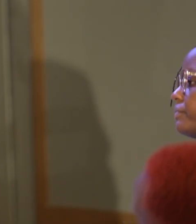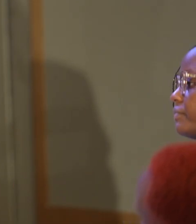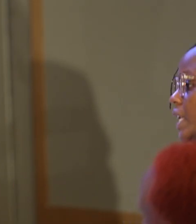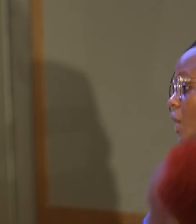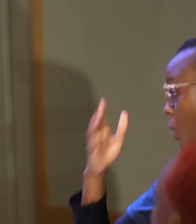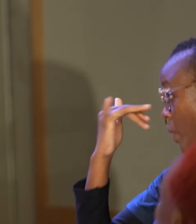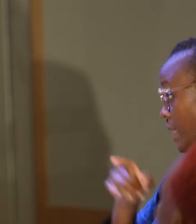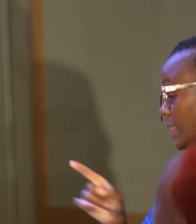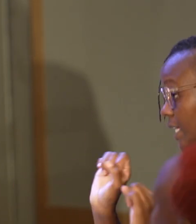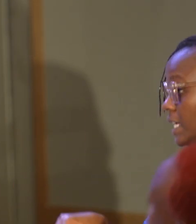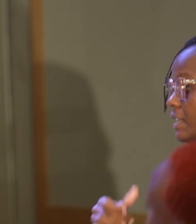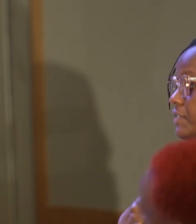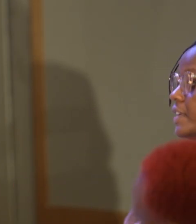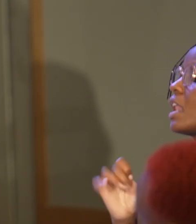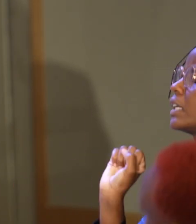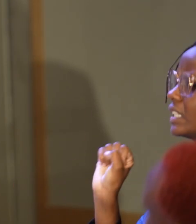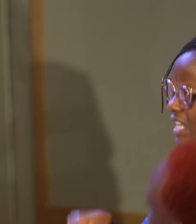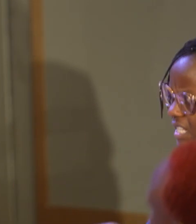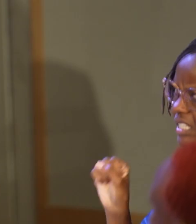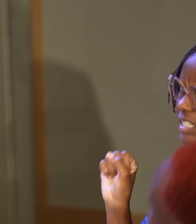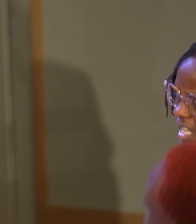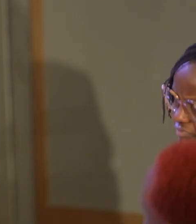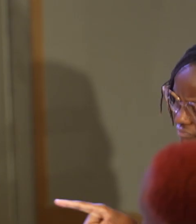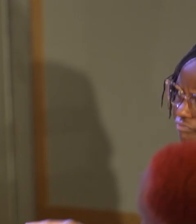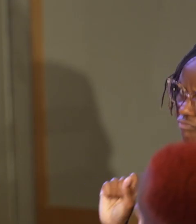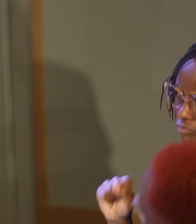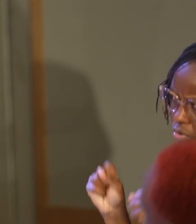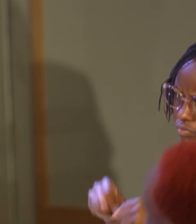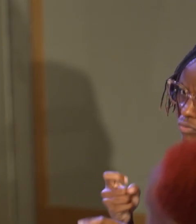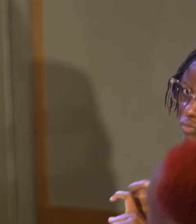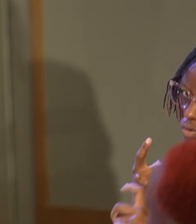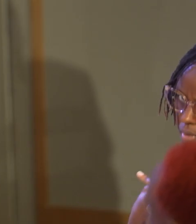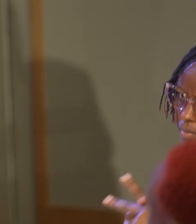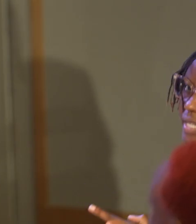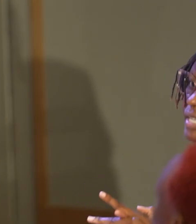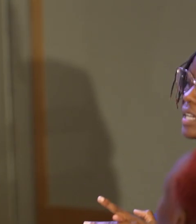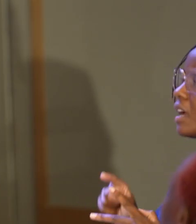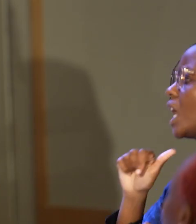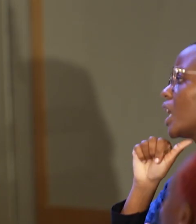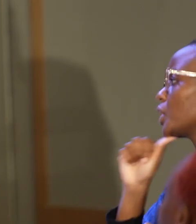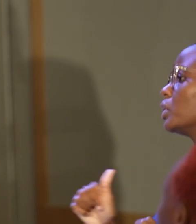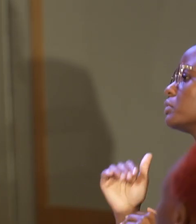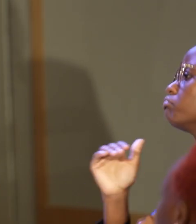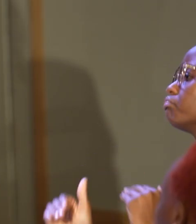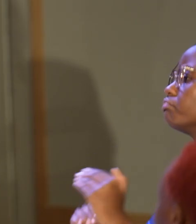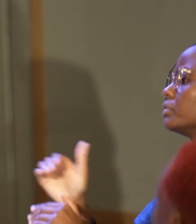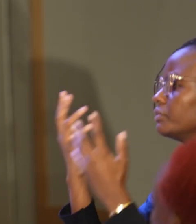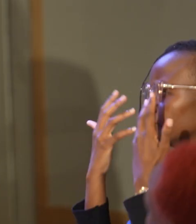so that they can say, yes, this is possible from the beginning, not at the